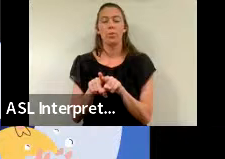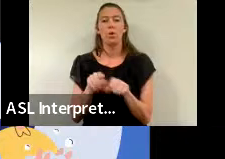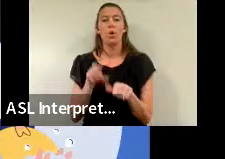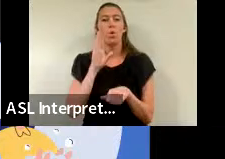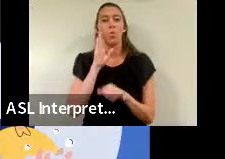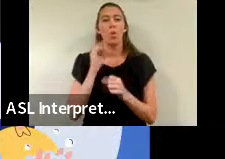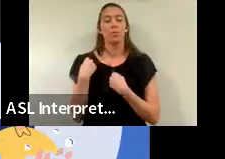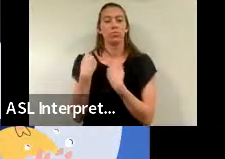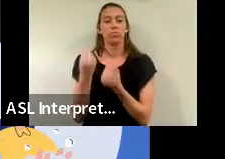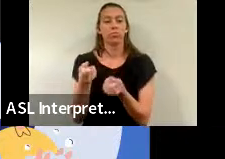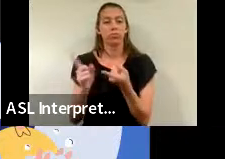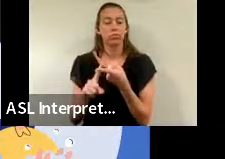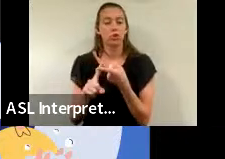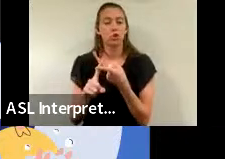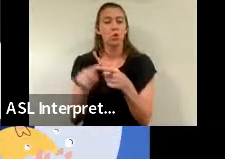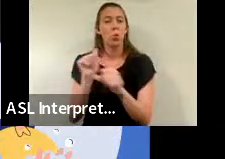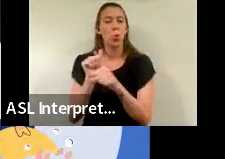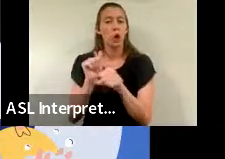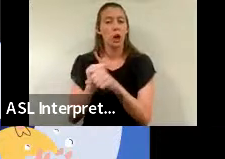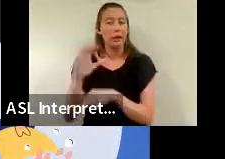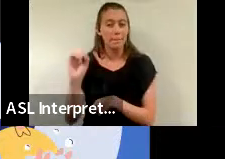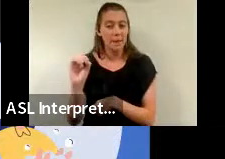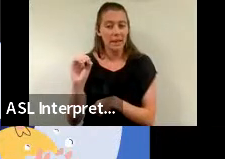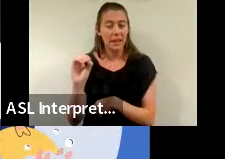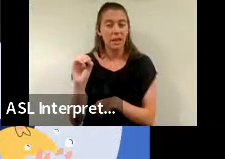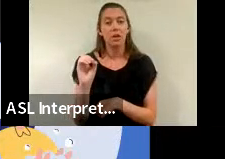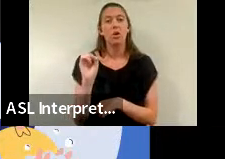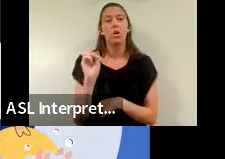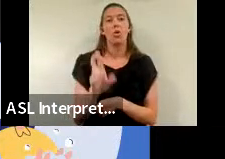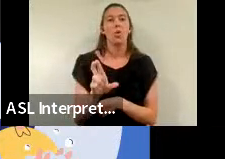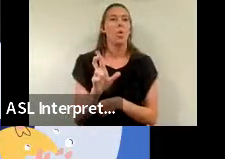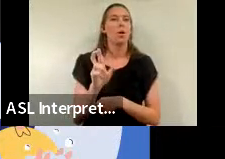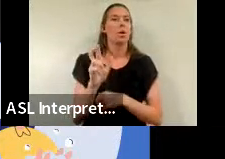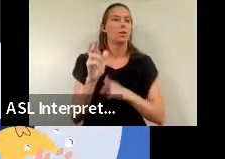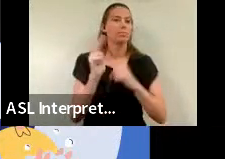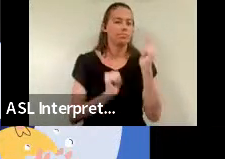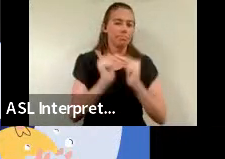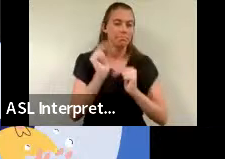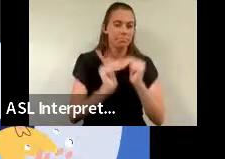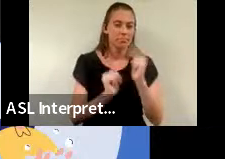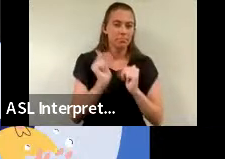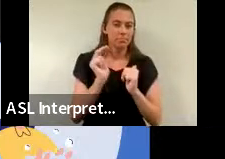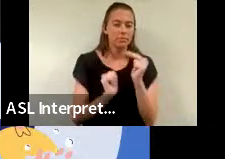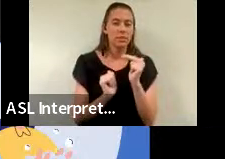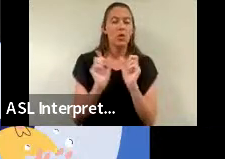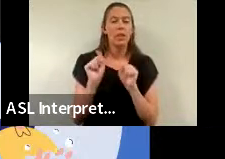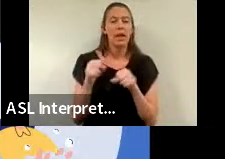facilities. And at times, as I said before, has the capacity to do